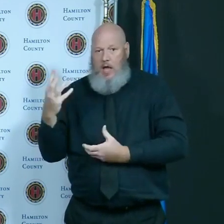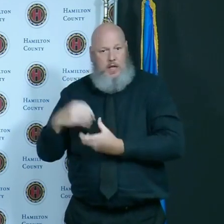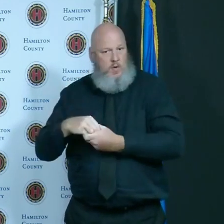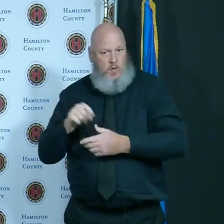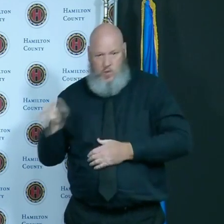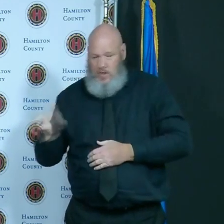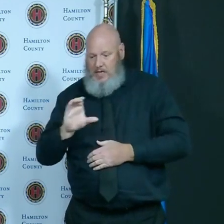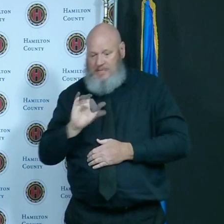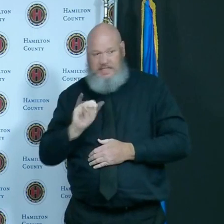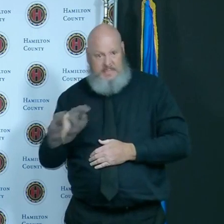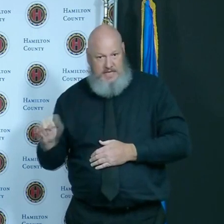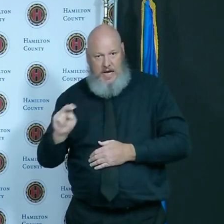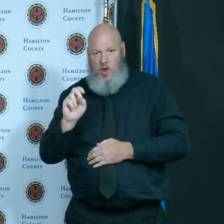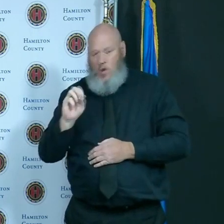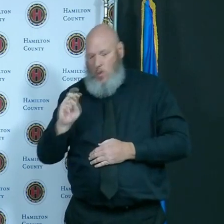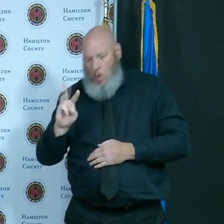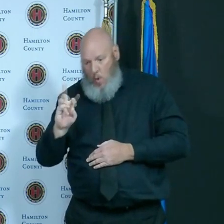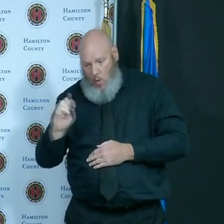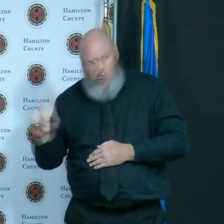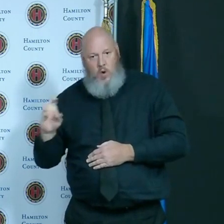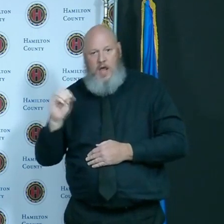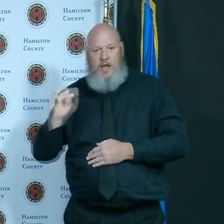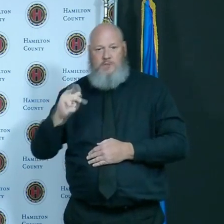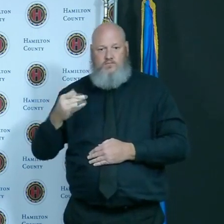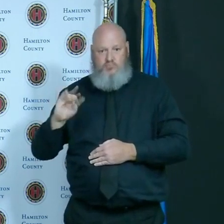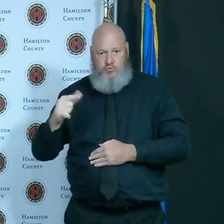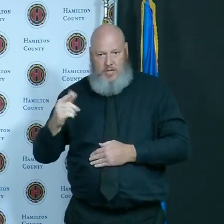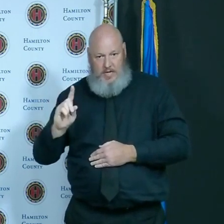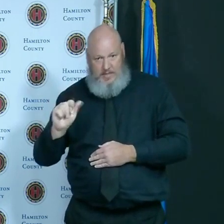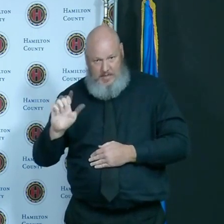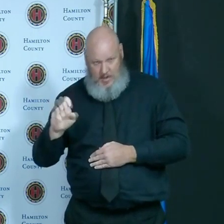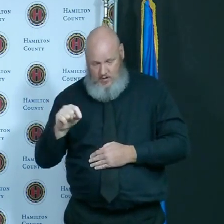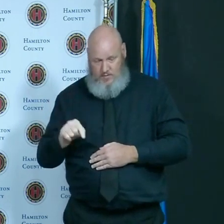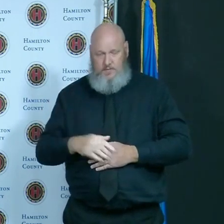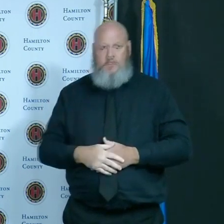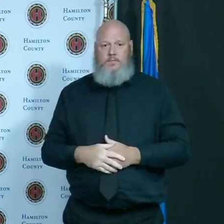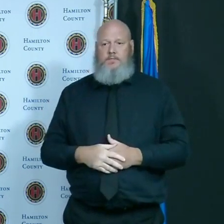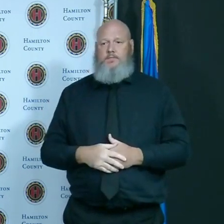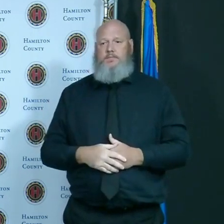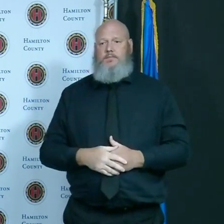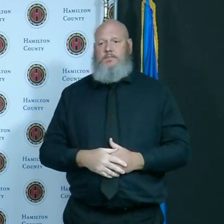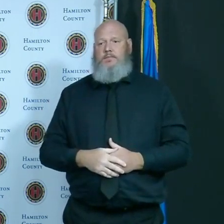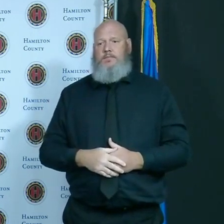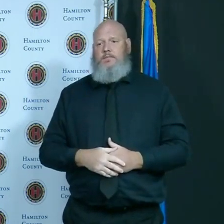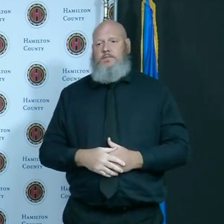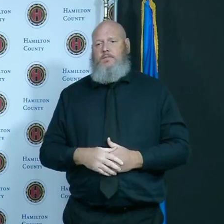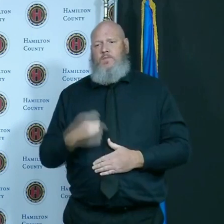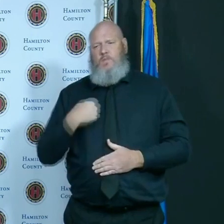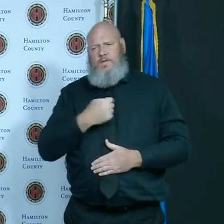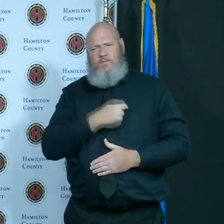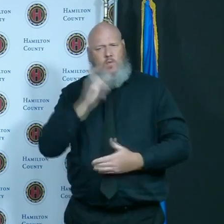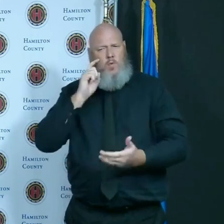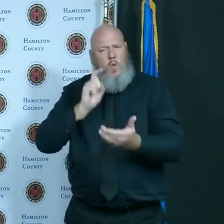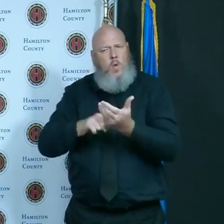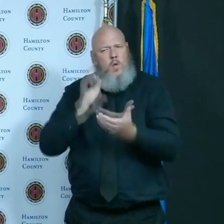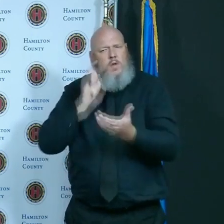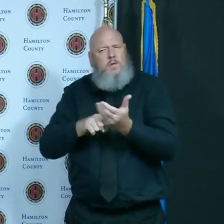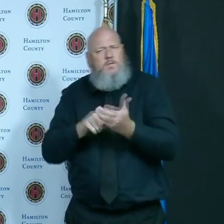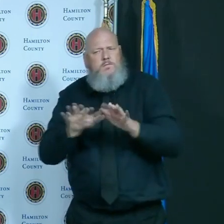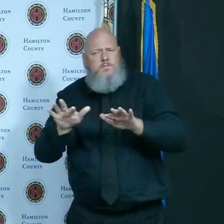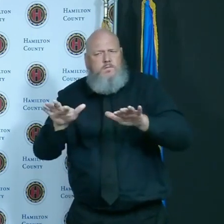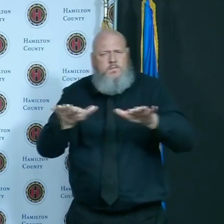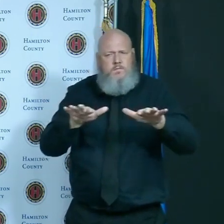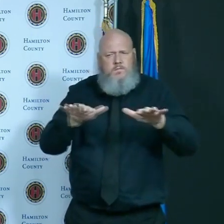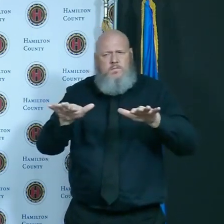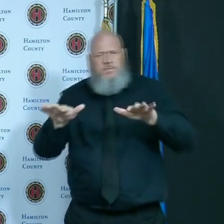So we have seen some troubling national trends related to the impact of COVID-19